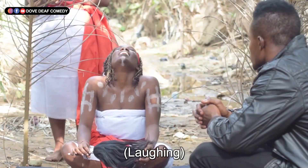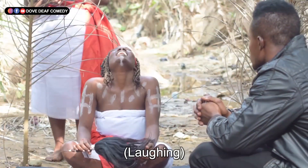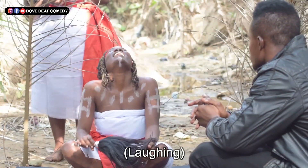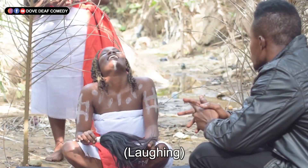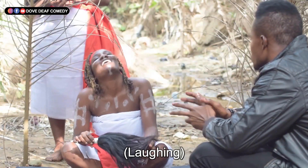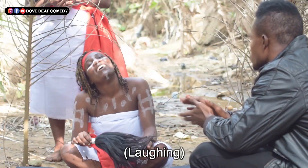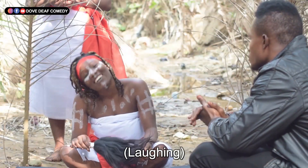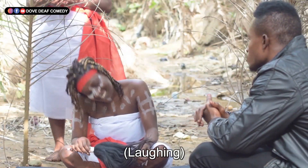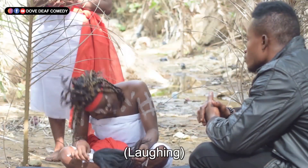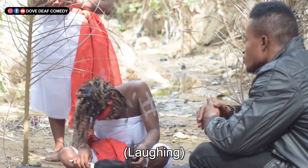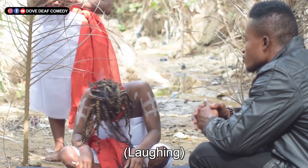Laughing.